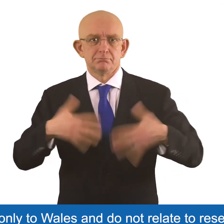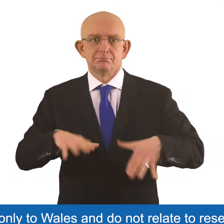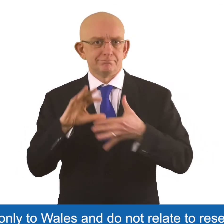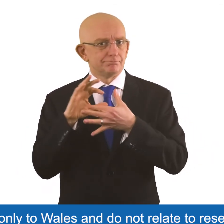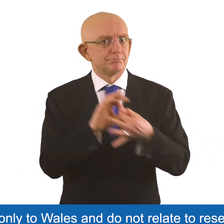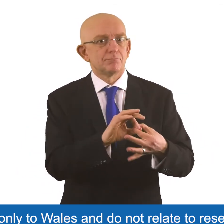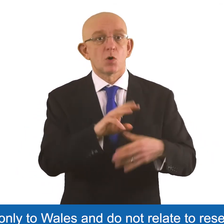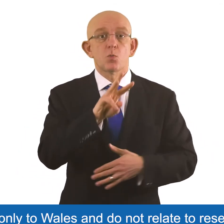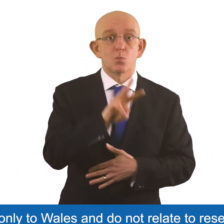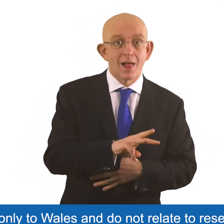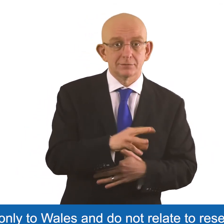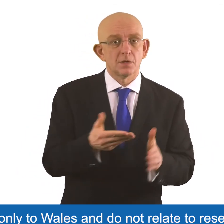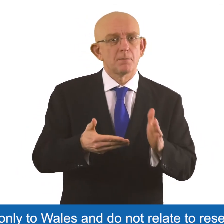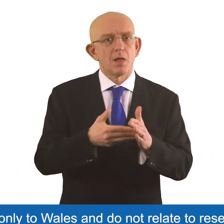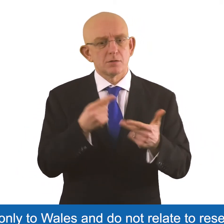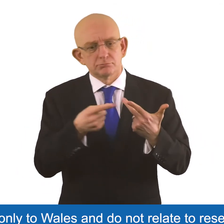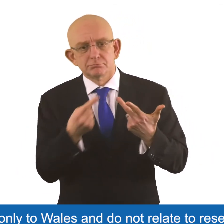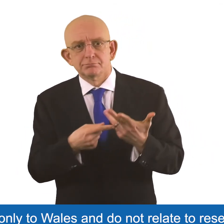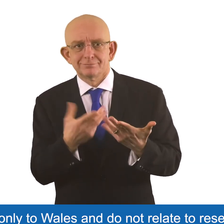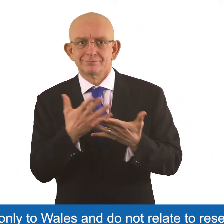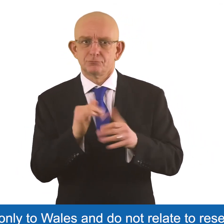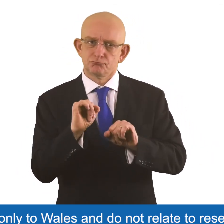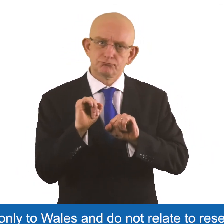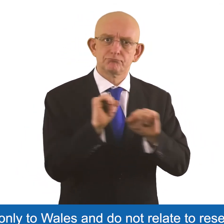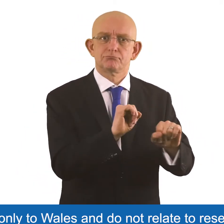which relate only to Wales and do not relate to reserved matters.